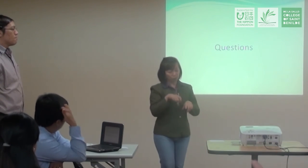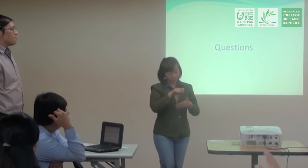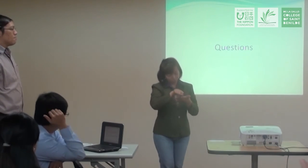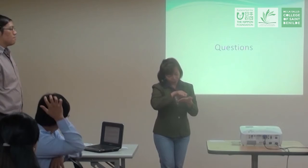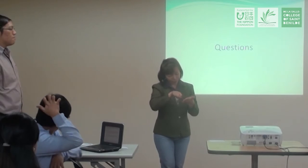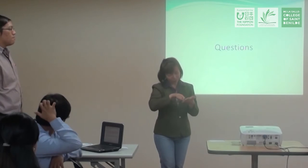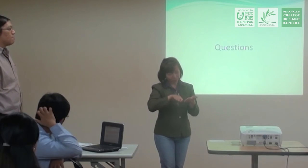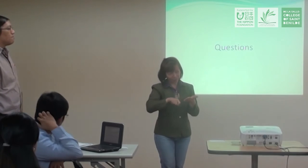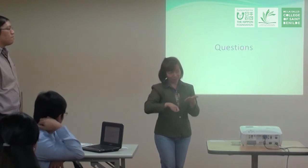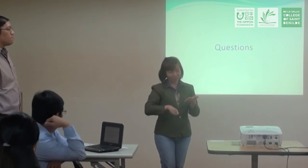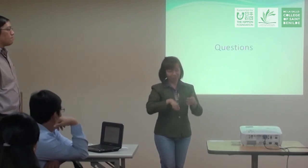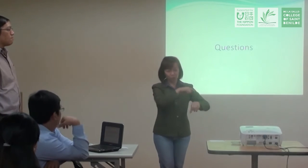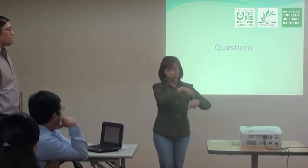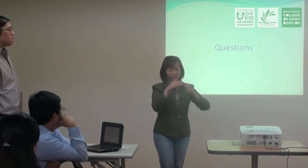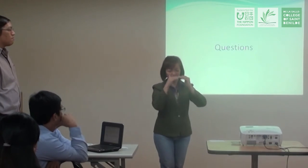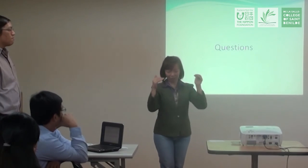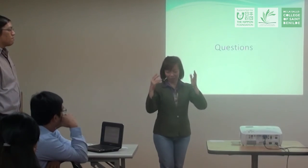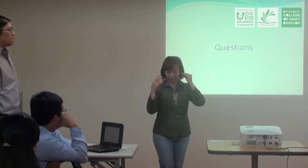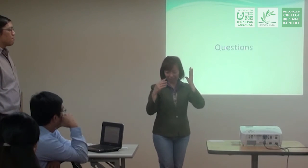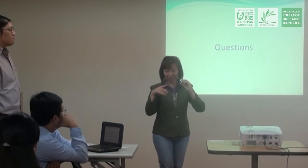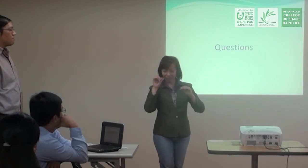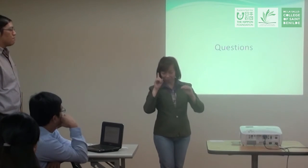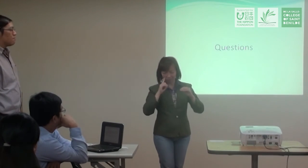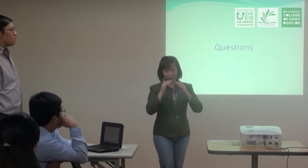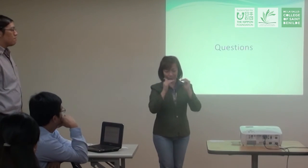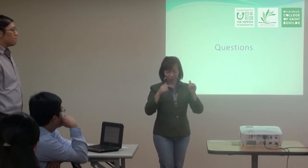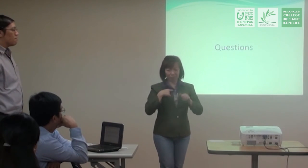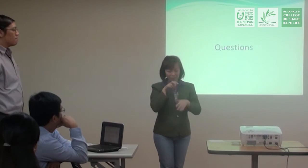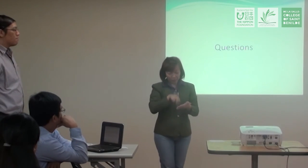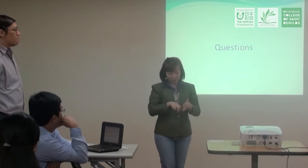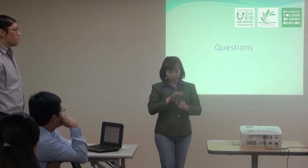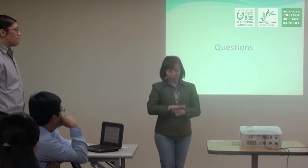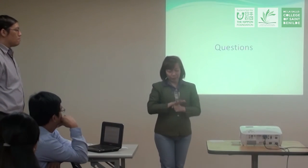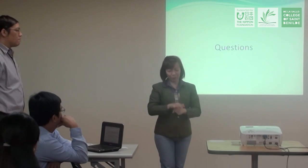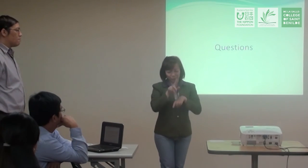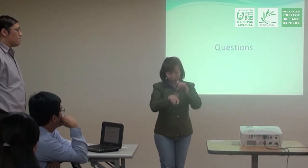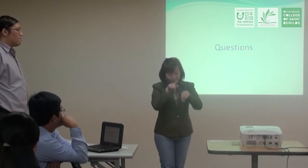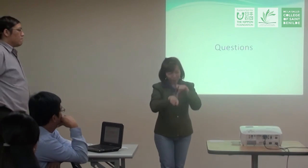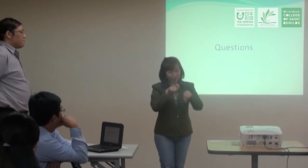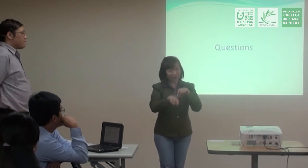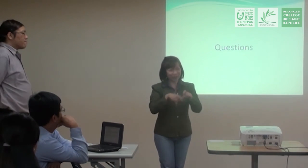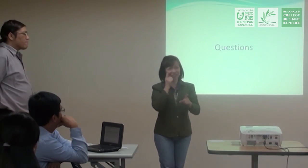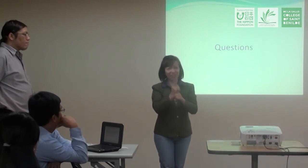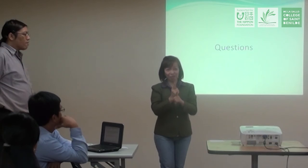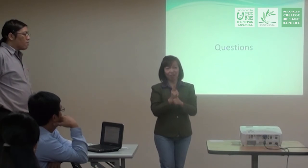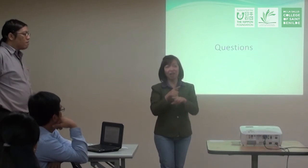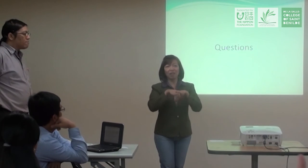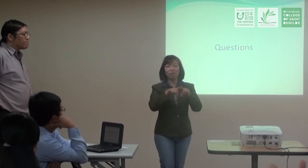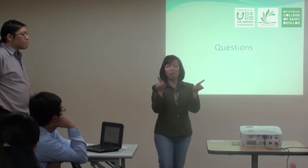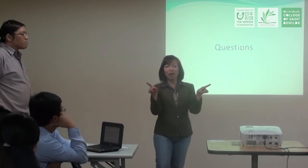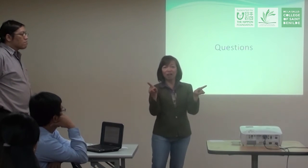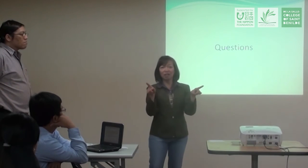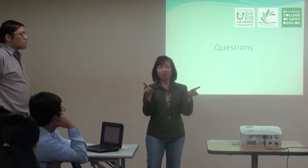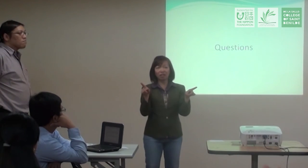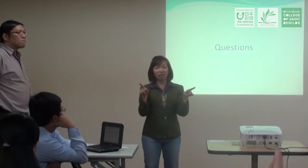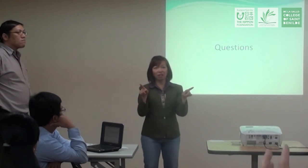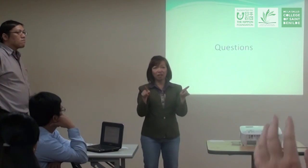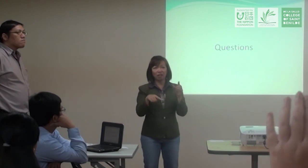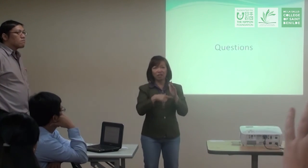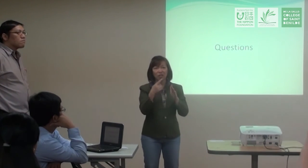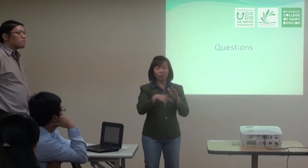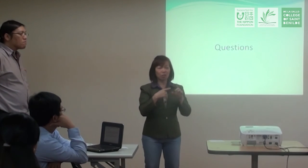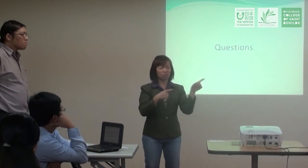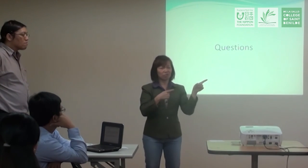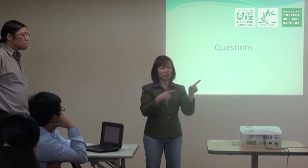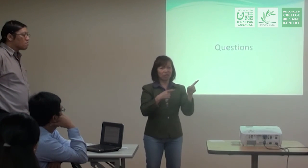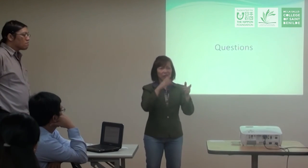are about like 400 items. Just like taking the PE, the vanilla entrance exam. Kaya lang, it's two hours, and